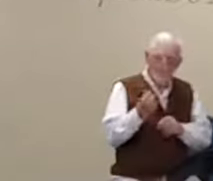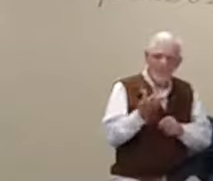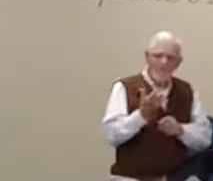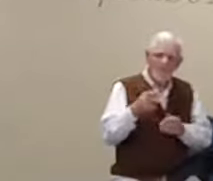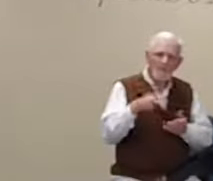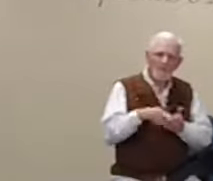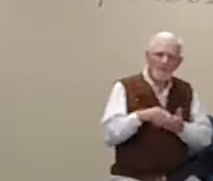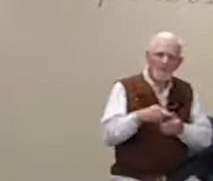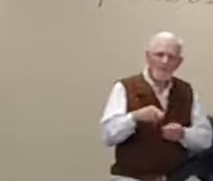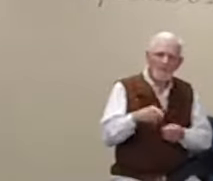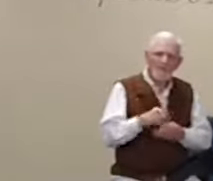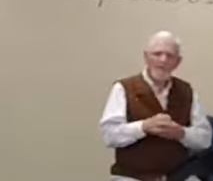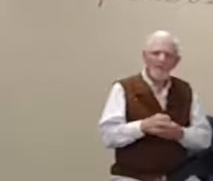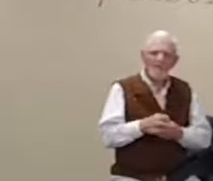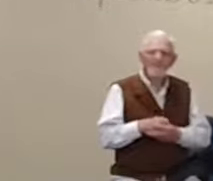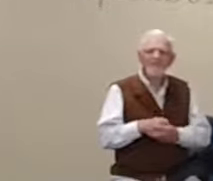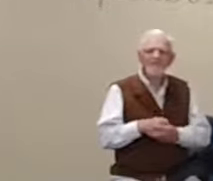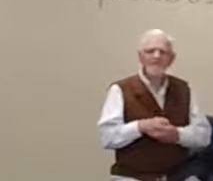there.